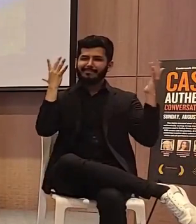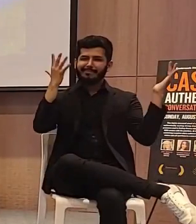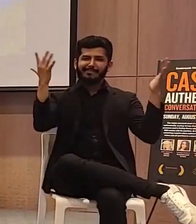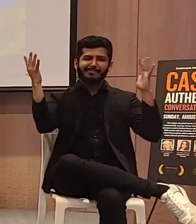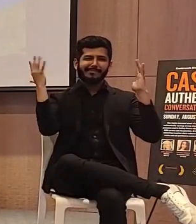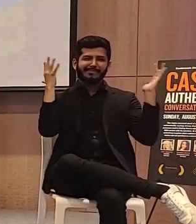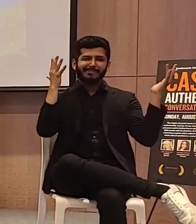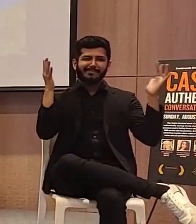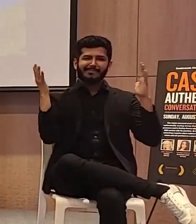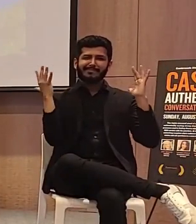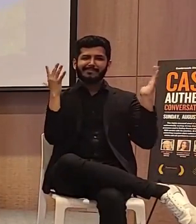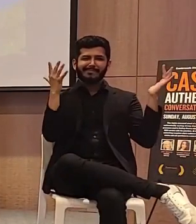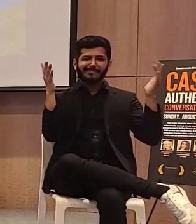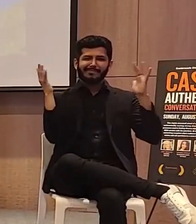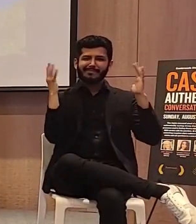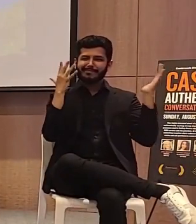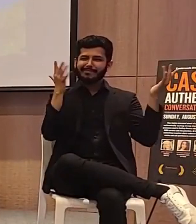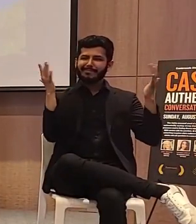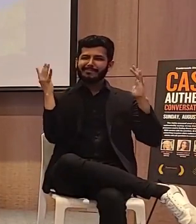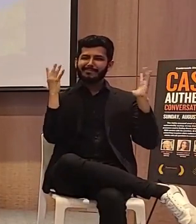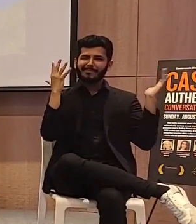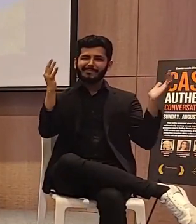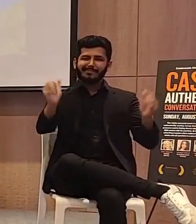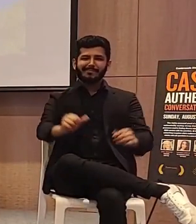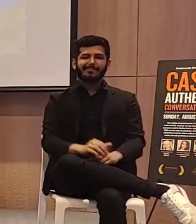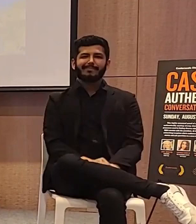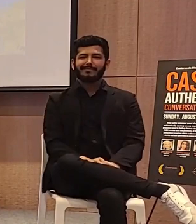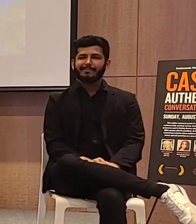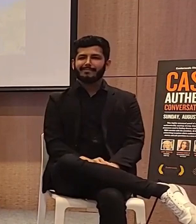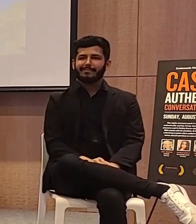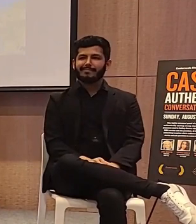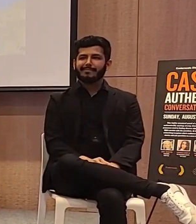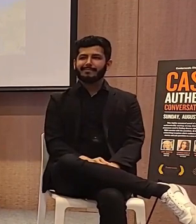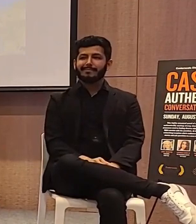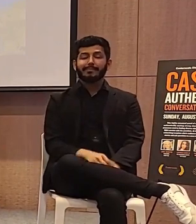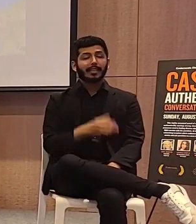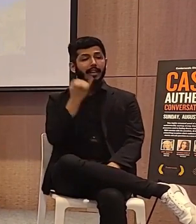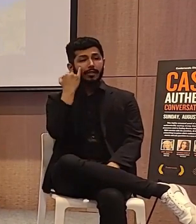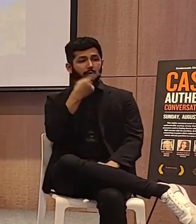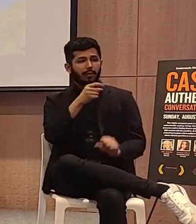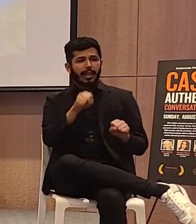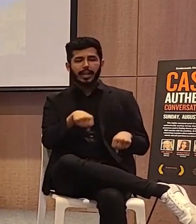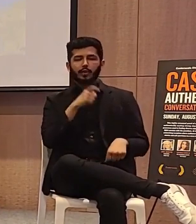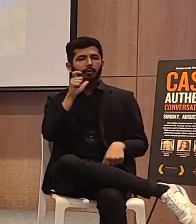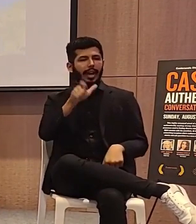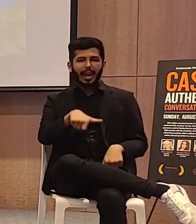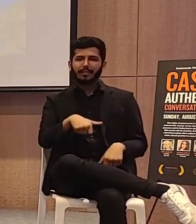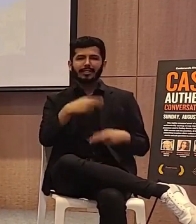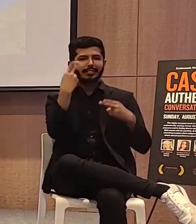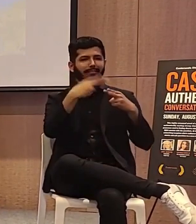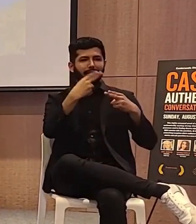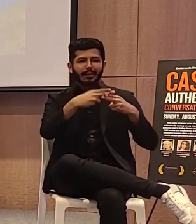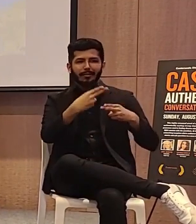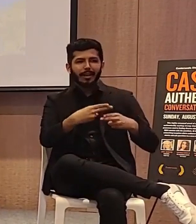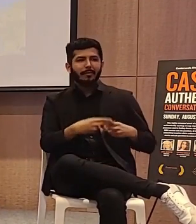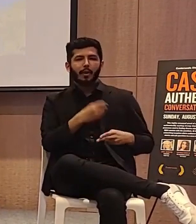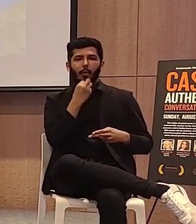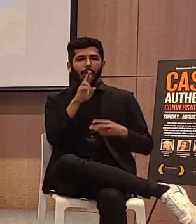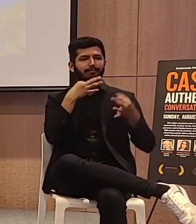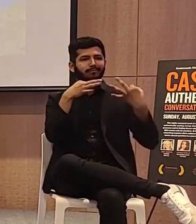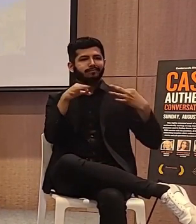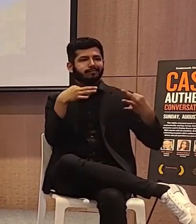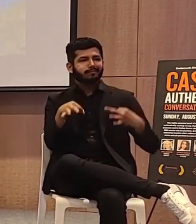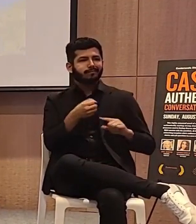If you can, and you don't have to give names or specifics, but if you